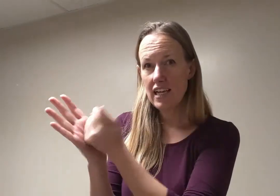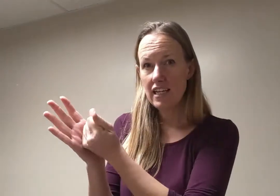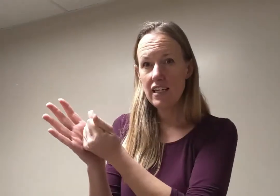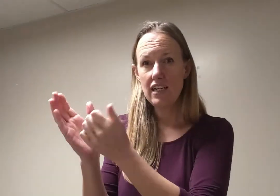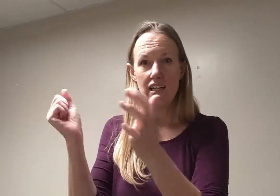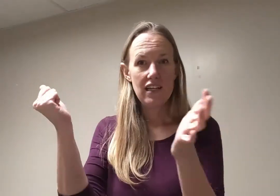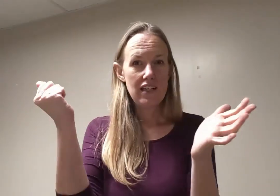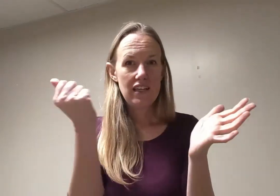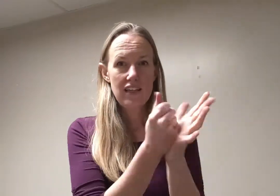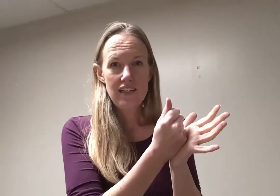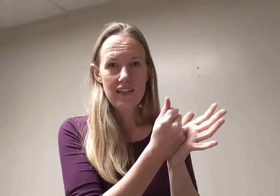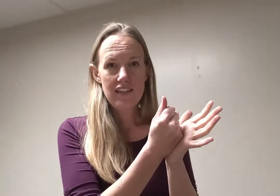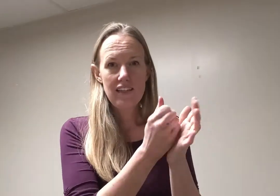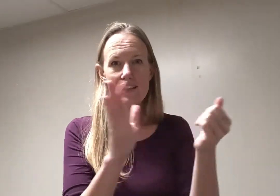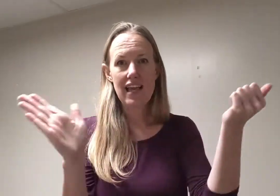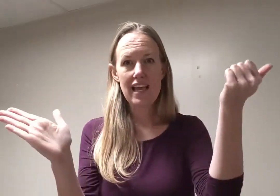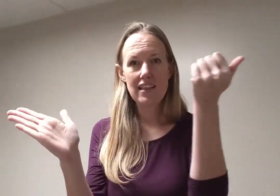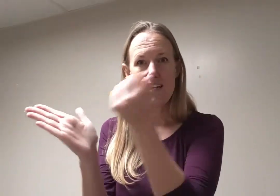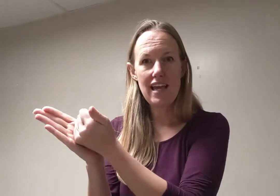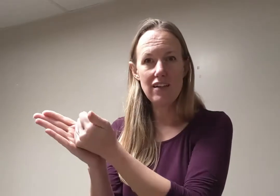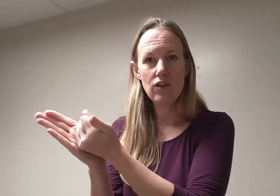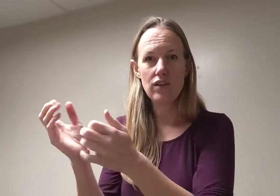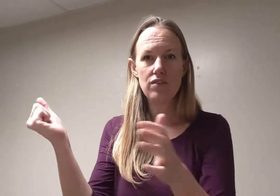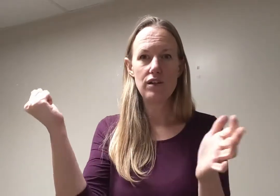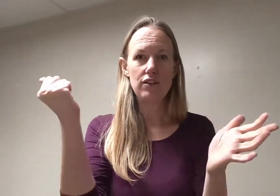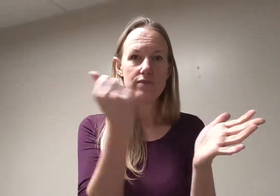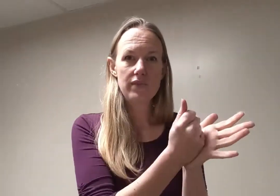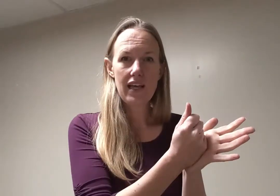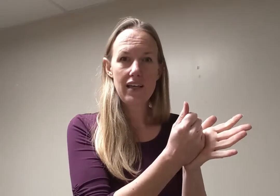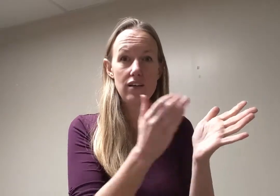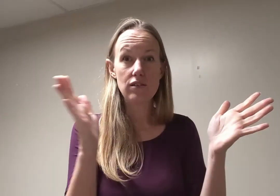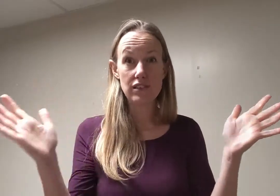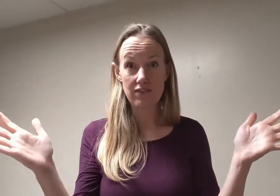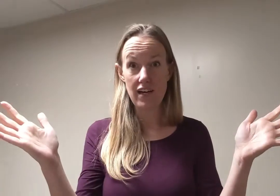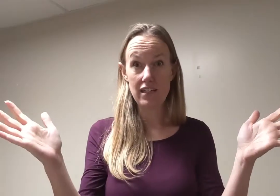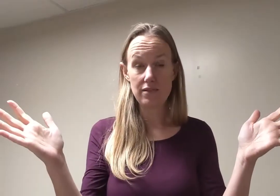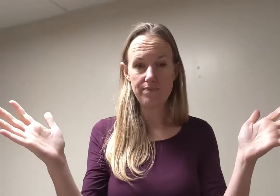then like the nail going through. Okay, crucified.